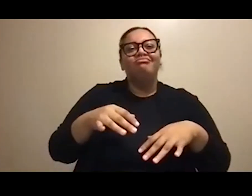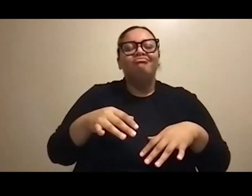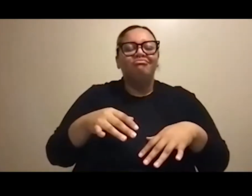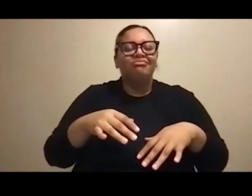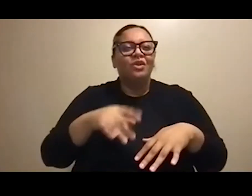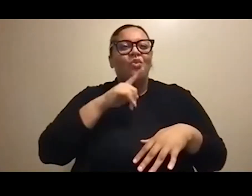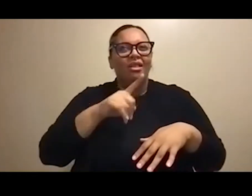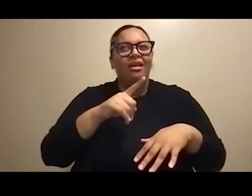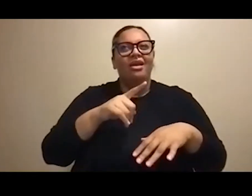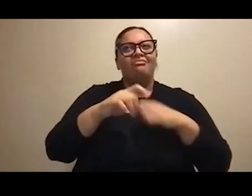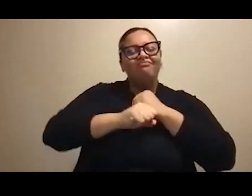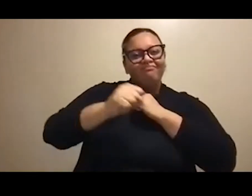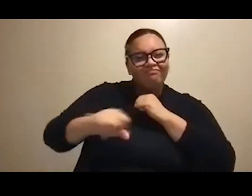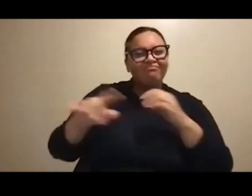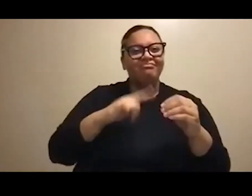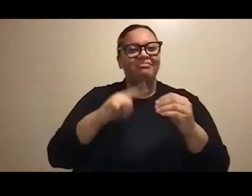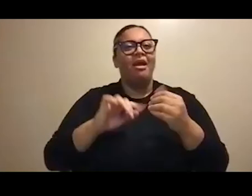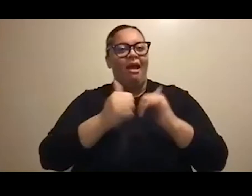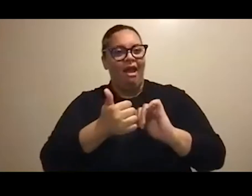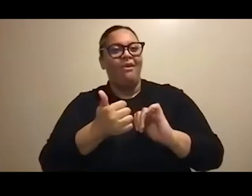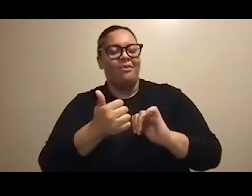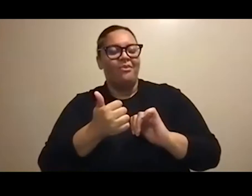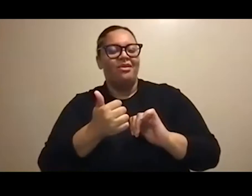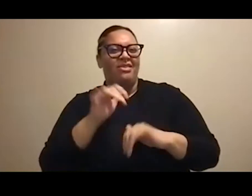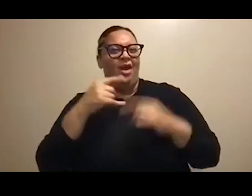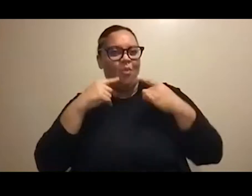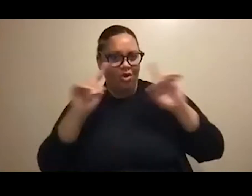about 5:45, I guess, right, Liz?